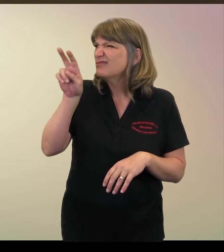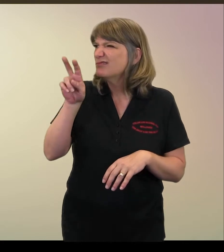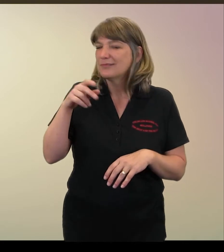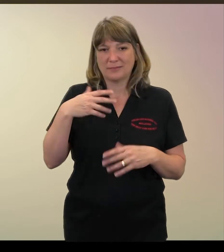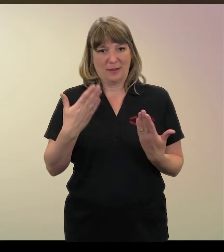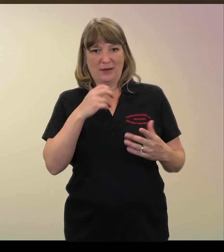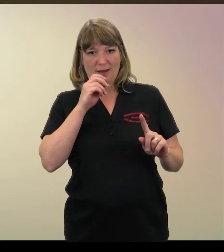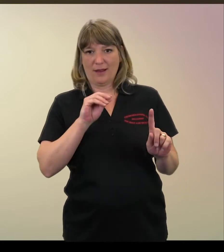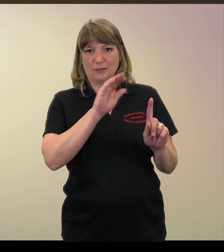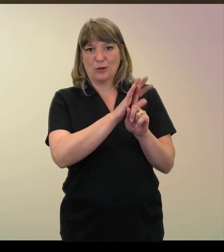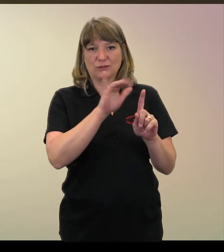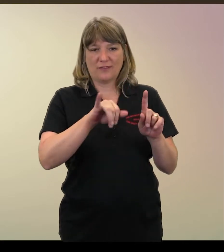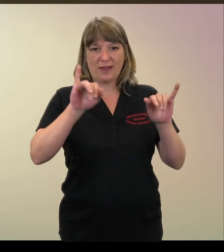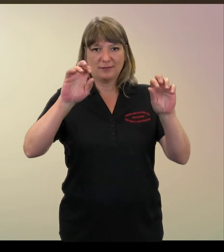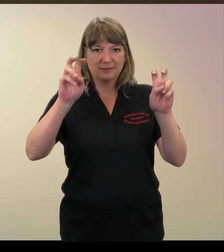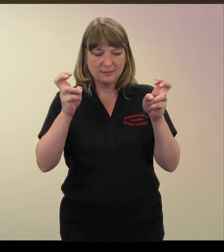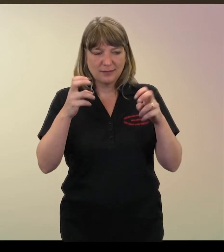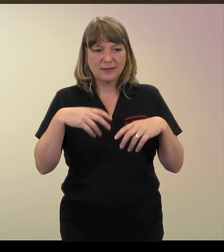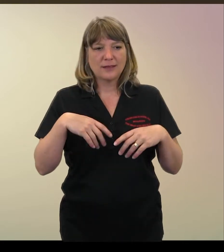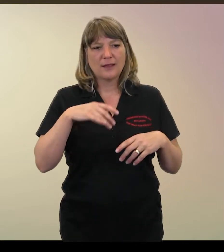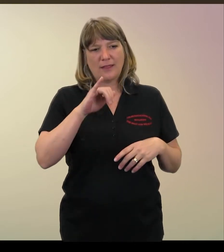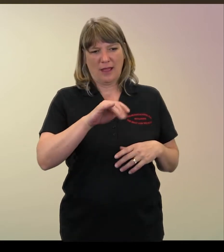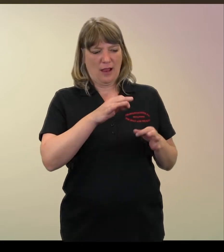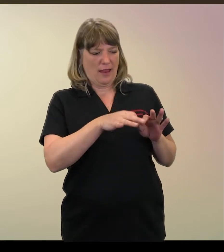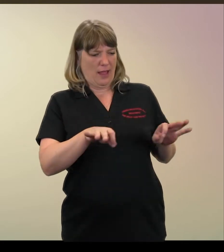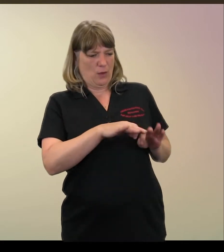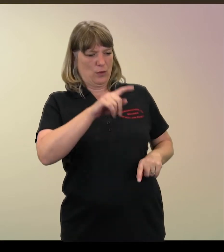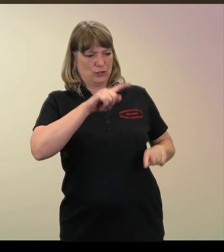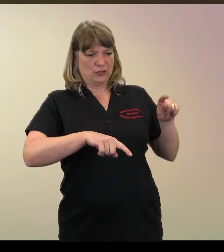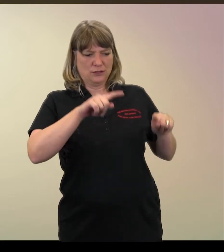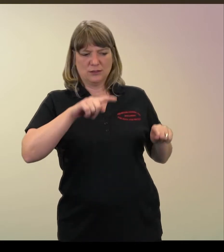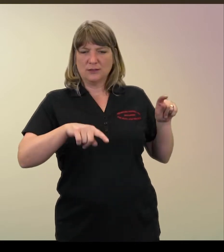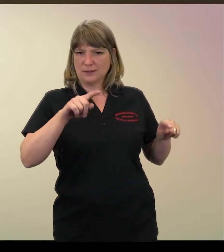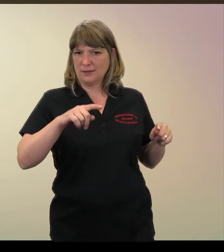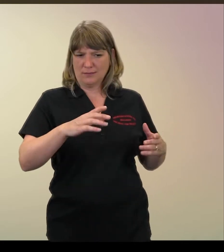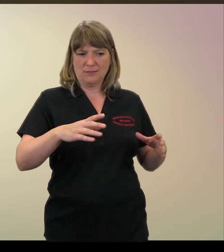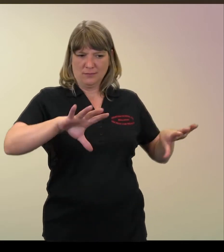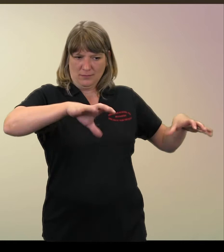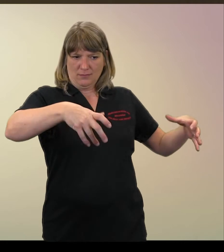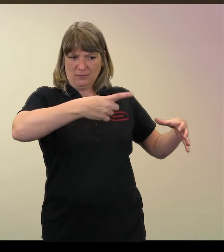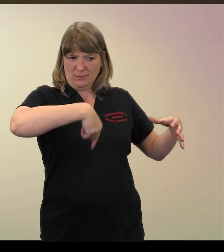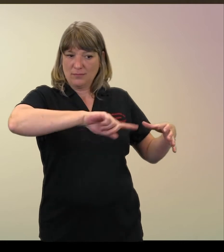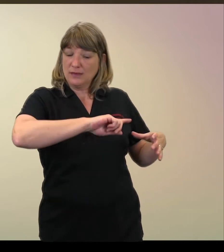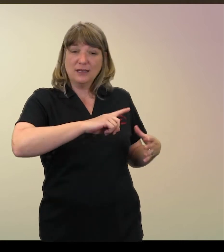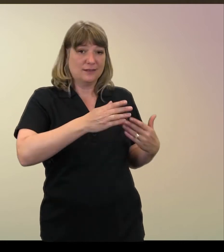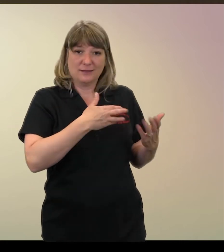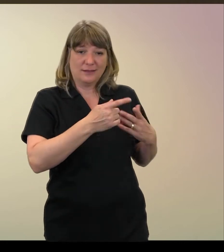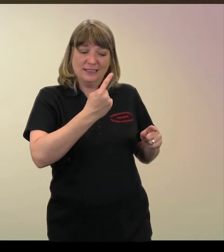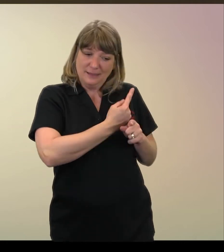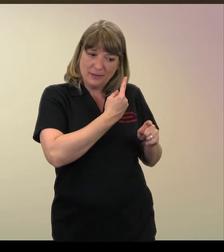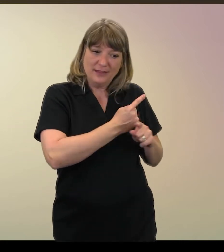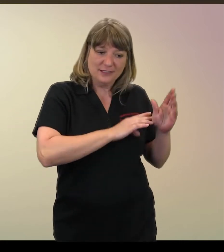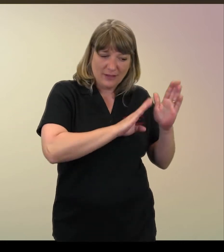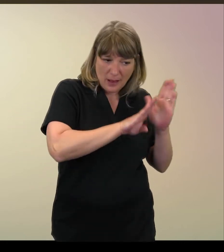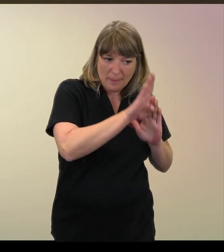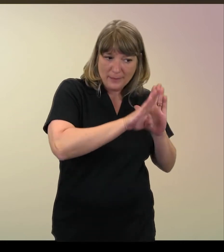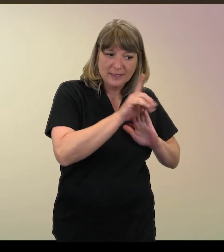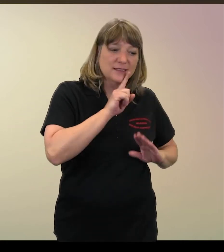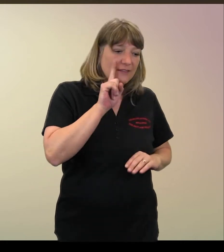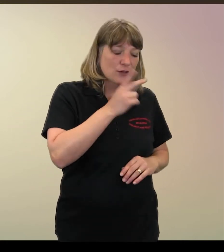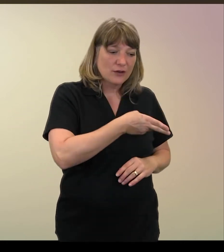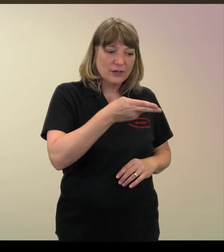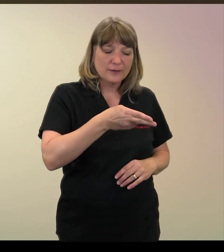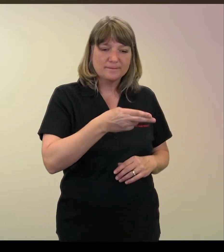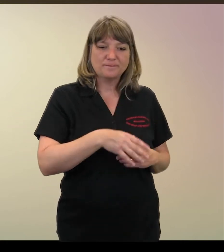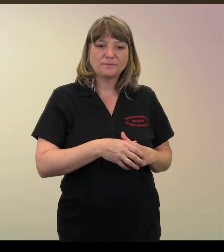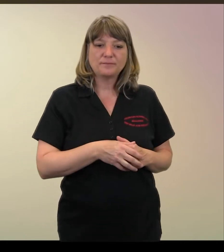use if they haven't been exposed to those. So those are differences in their language that we might see even among children who are typically developing, who are